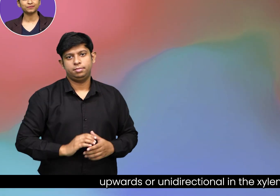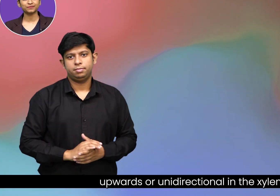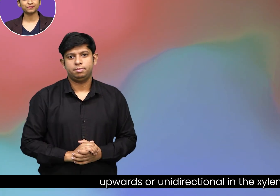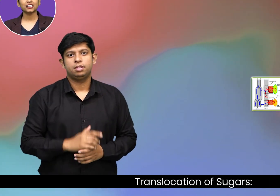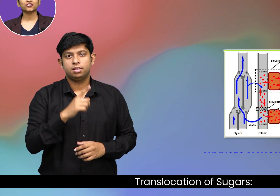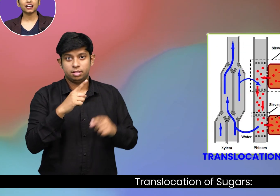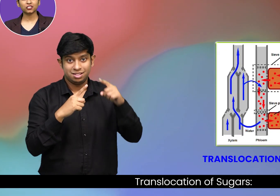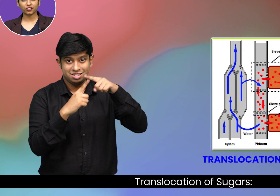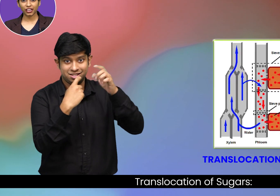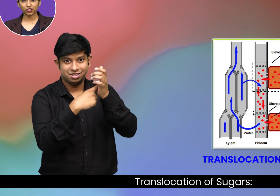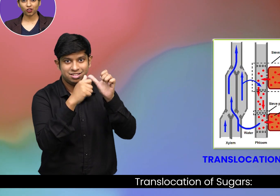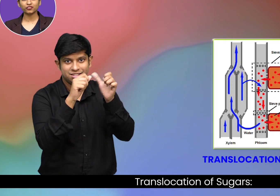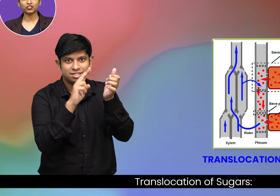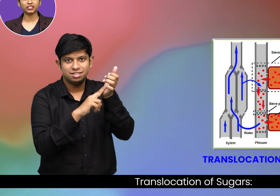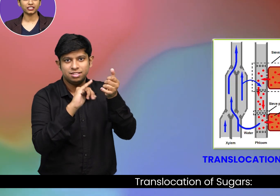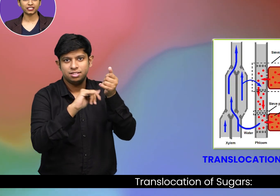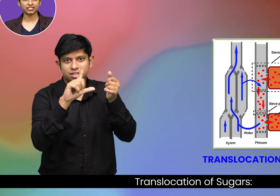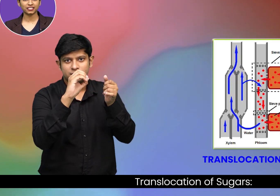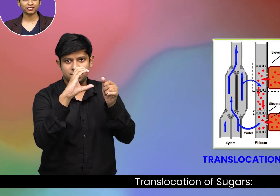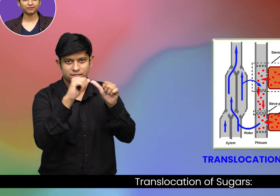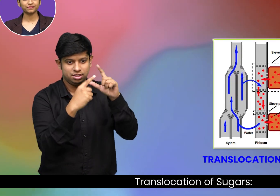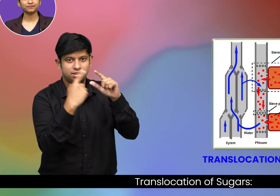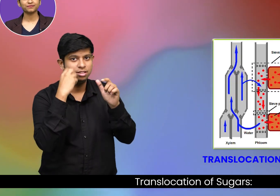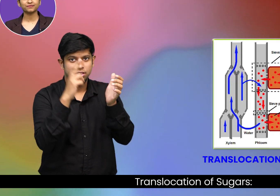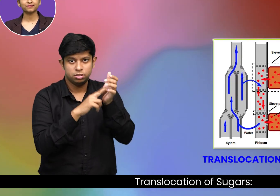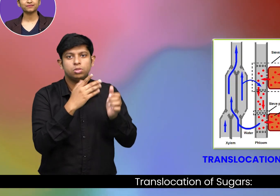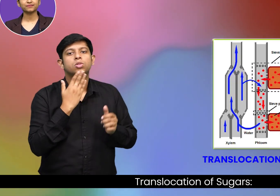xylem. Translocation of sugars.